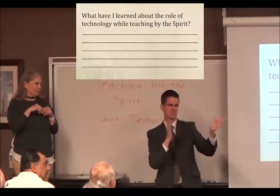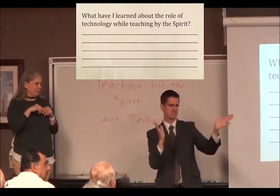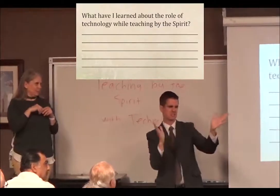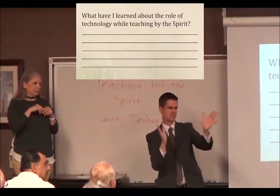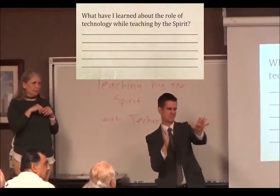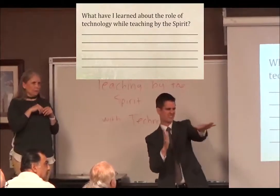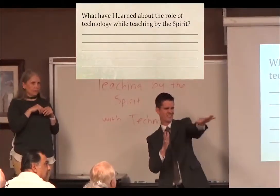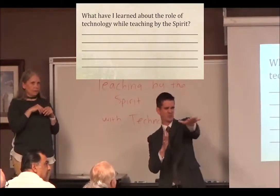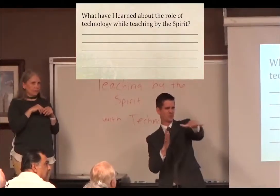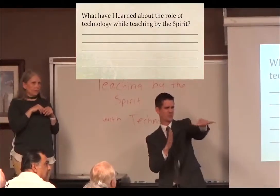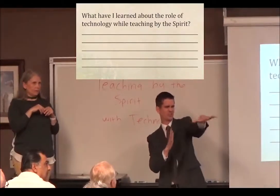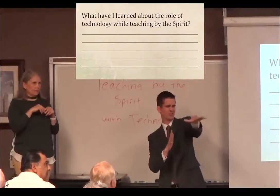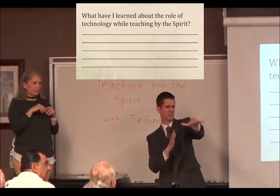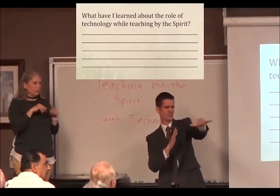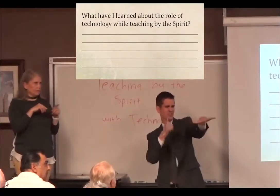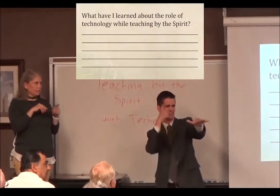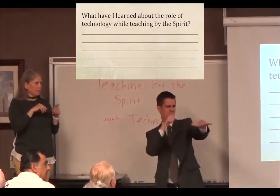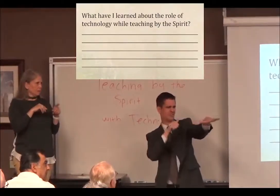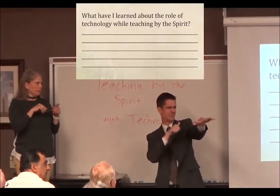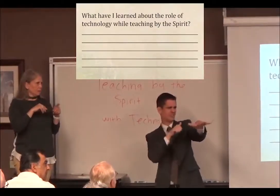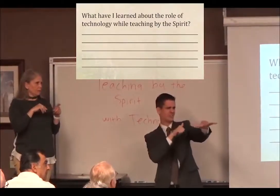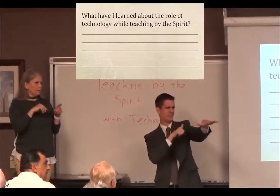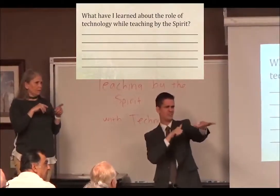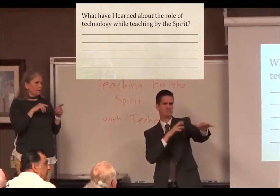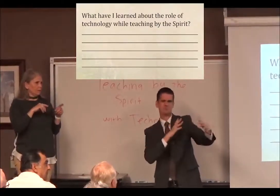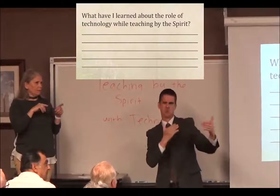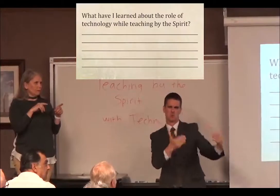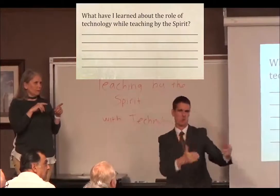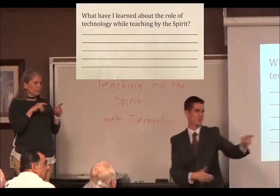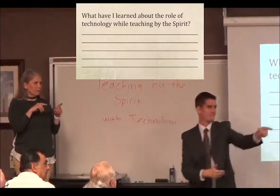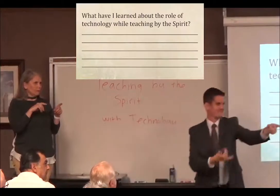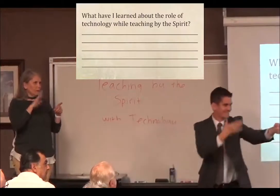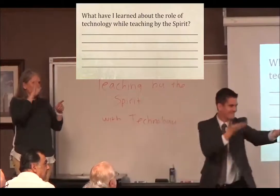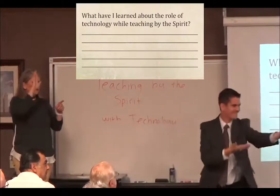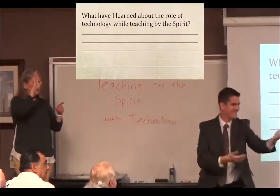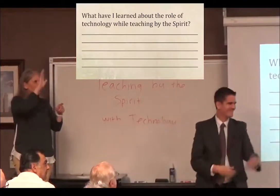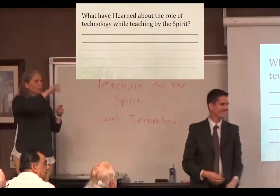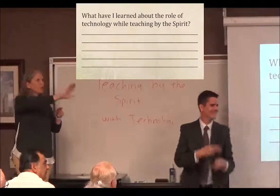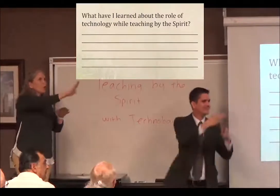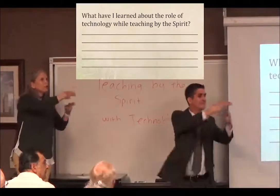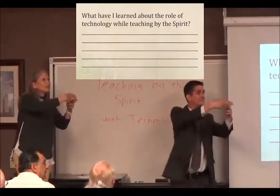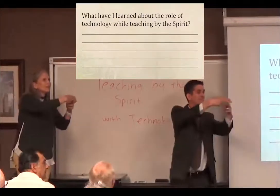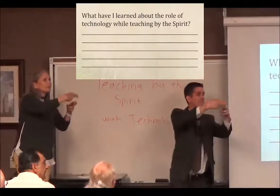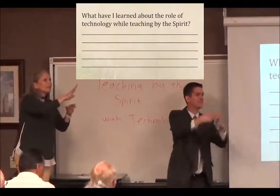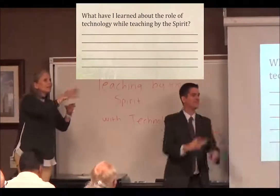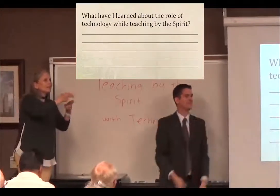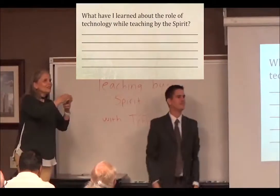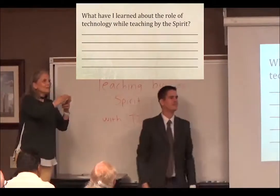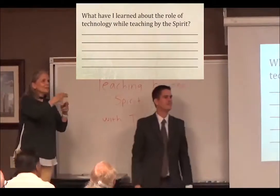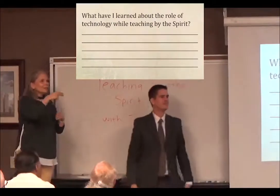back here, right? Okay, somewhere in this area. I don't remember. Okay, we're going to go ahead and read this comment.